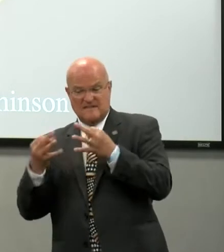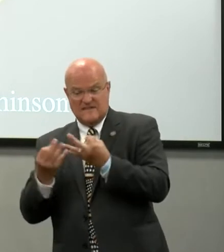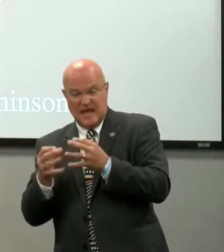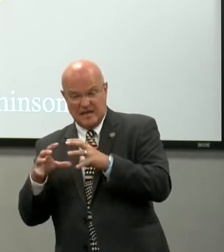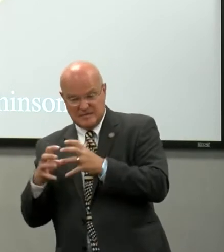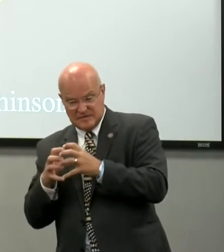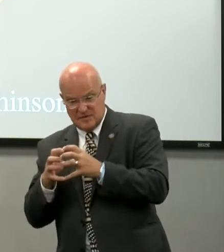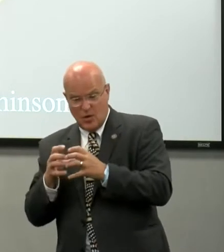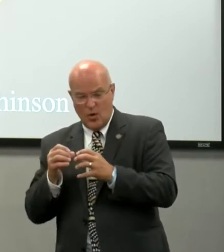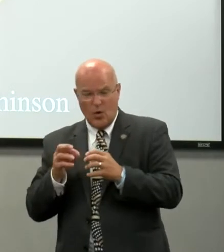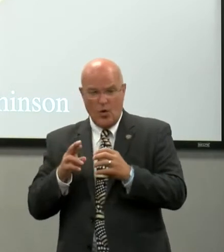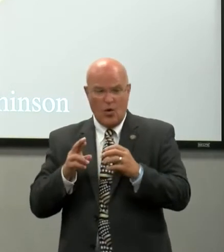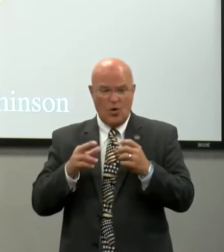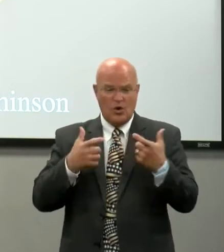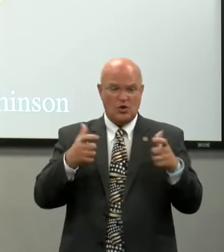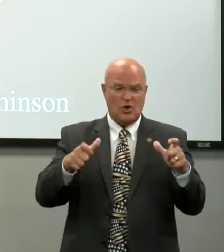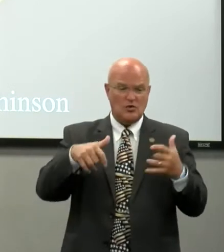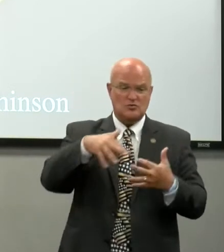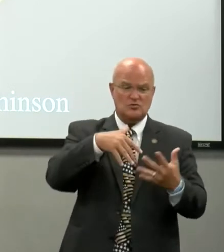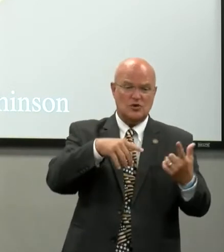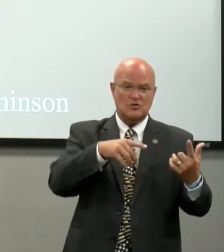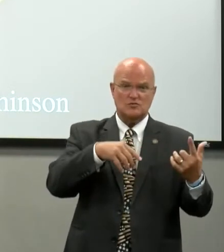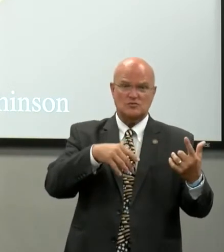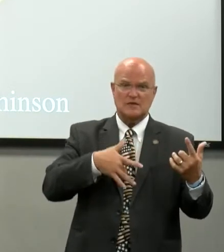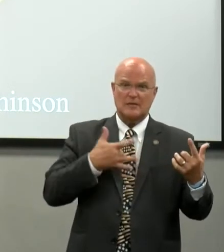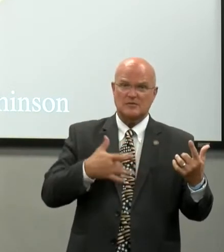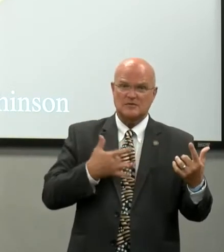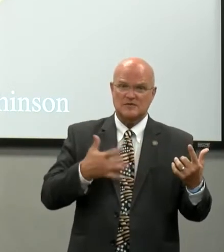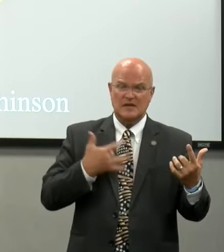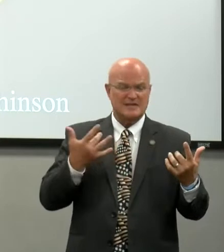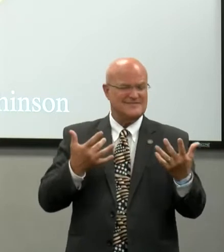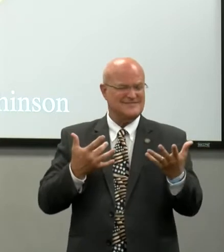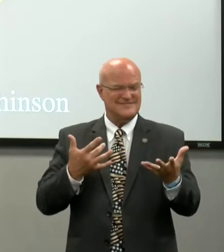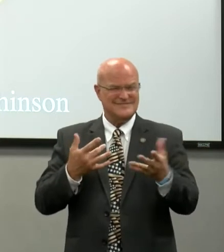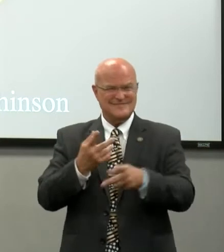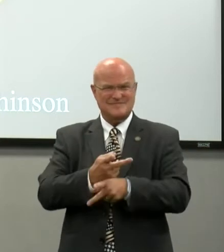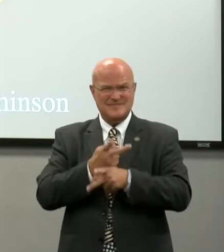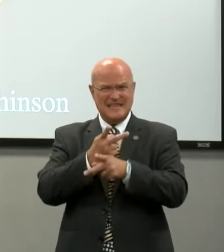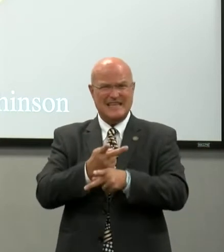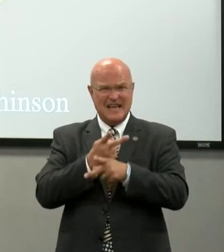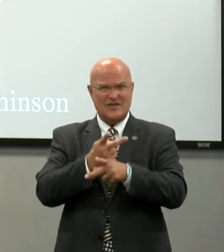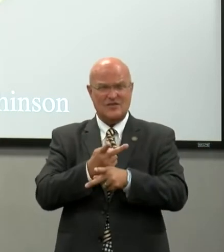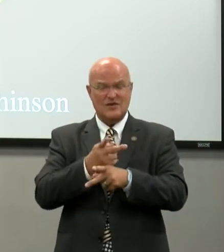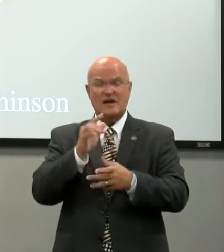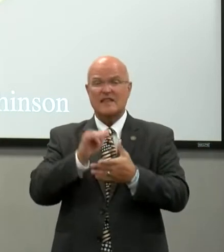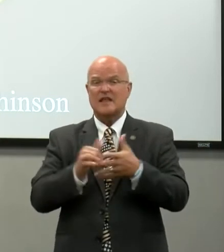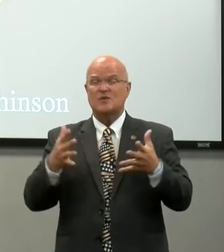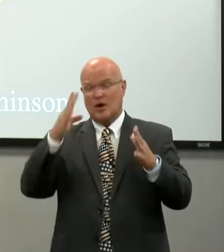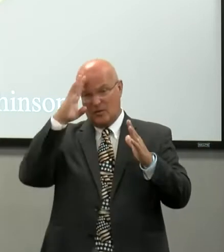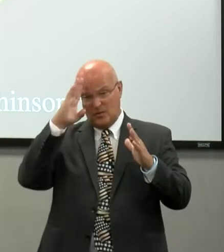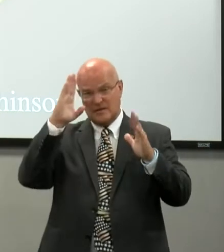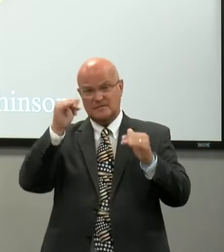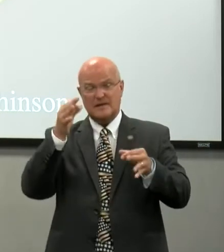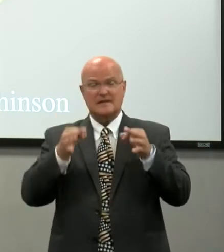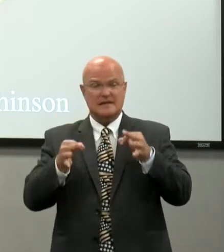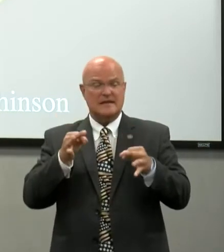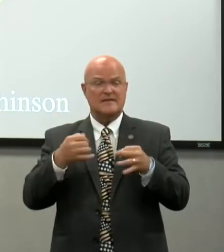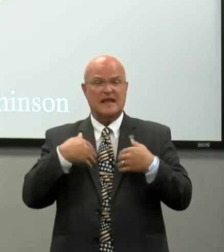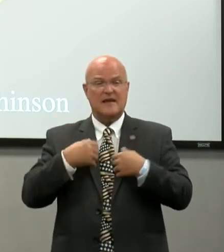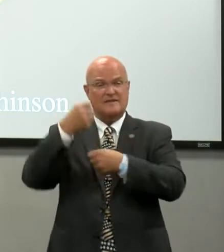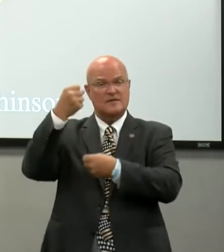or whether it is a larger social atmosphere. Just be careful about it. So that's what we would expect if there